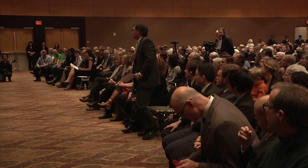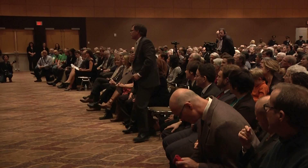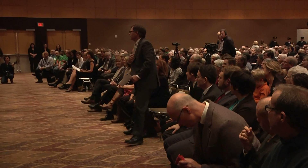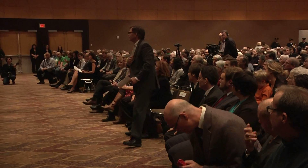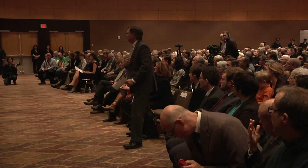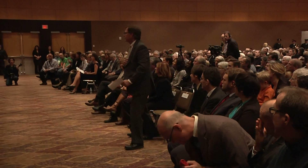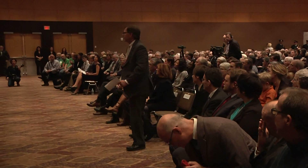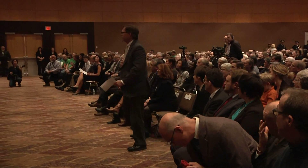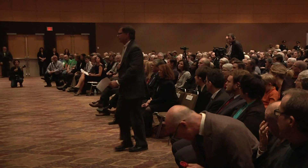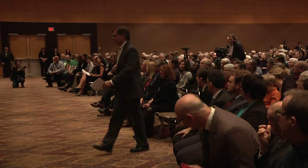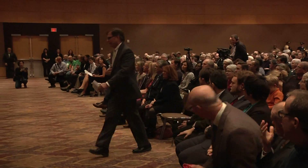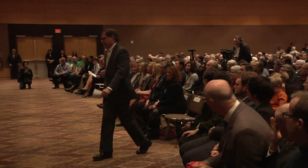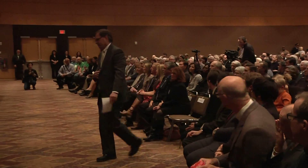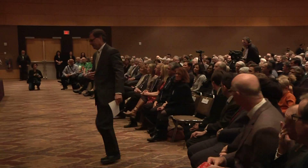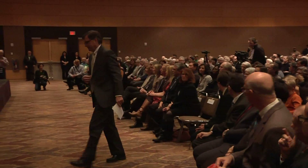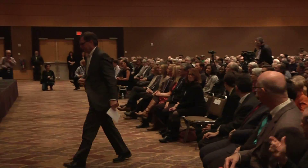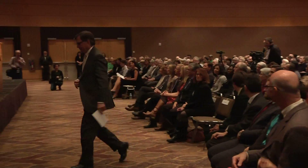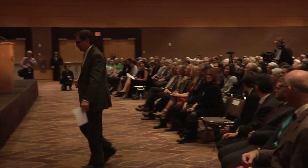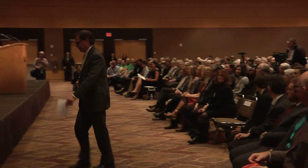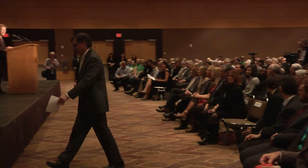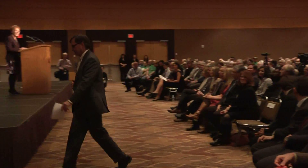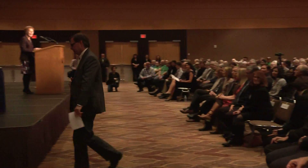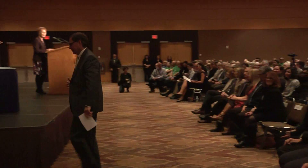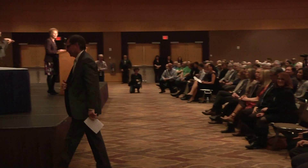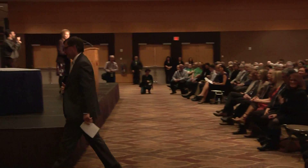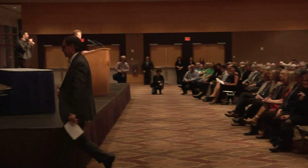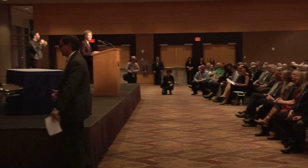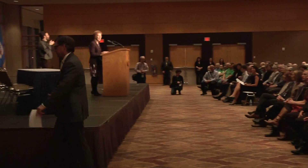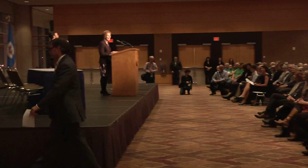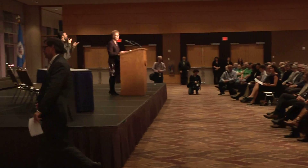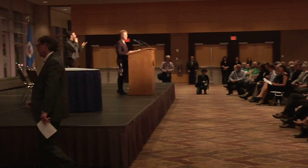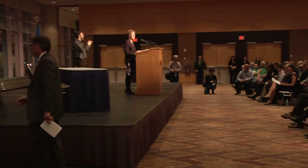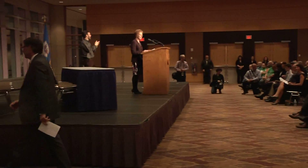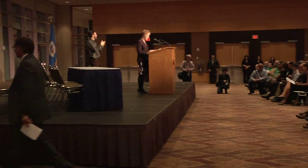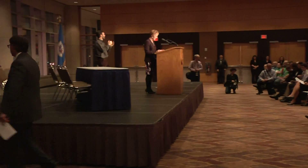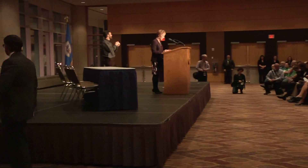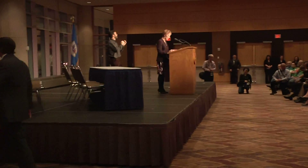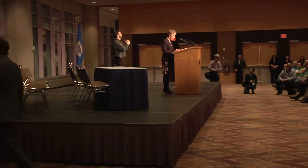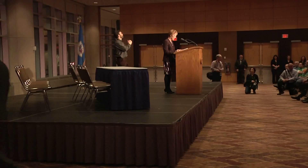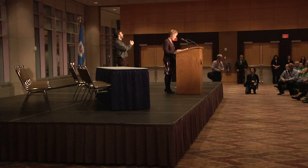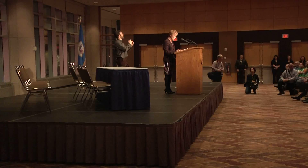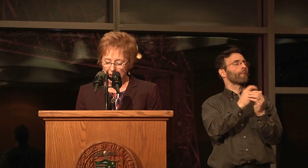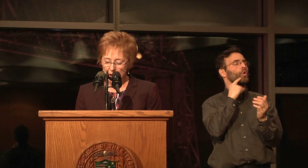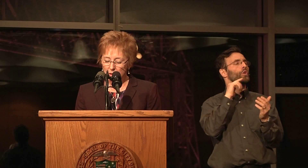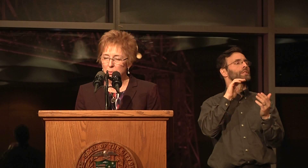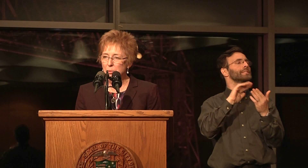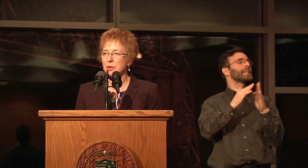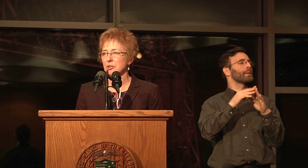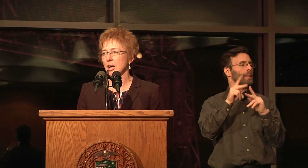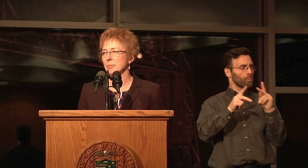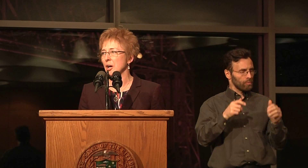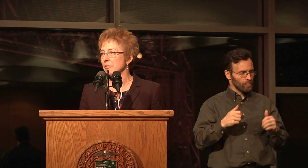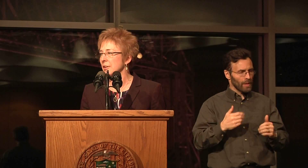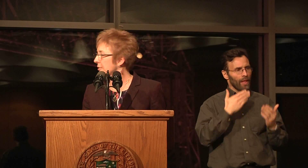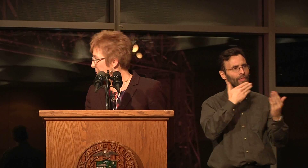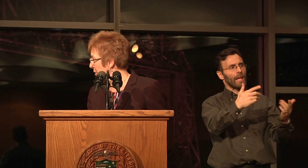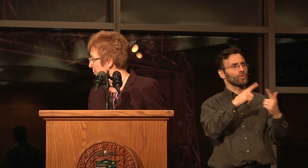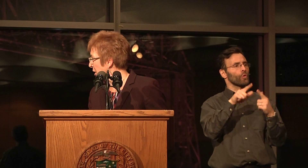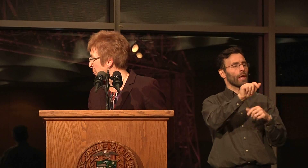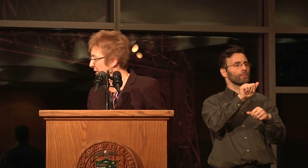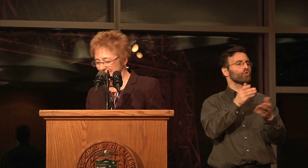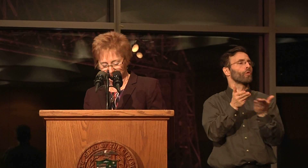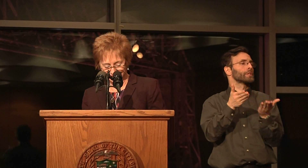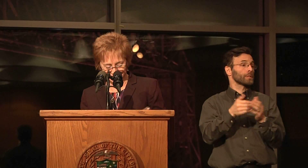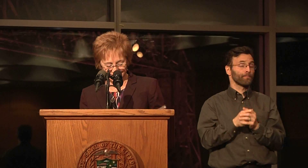city councilors who have served their positions well and earned the gratitude of city residents through their time in office.